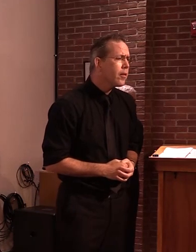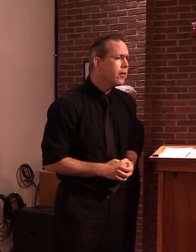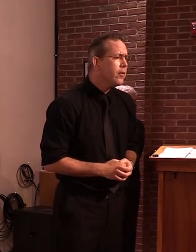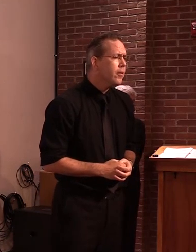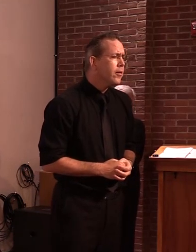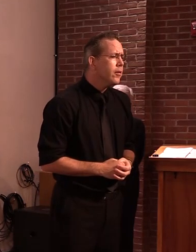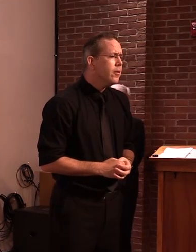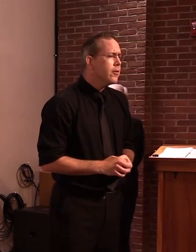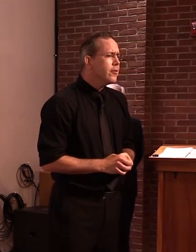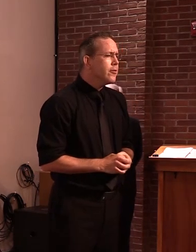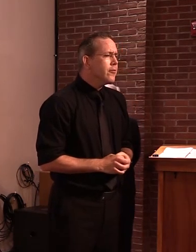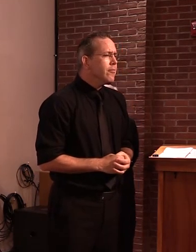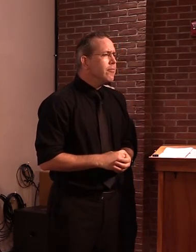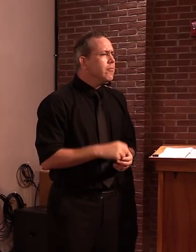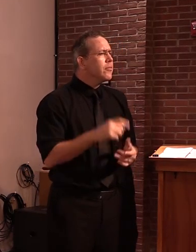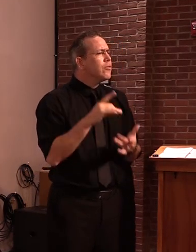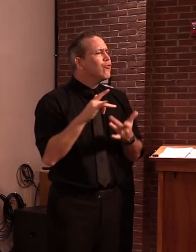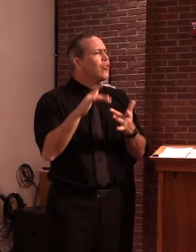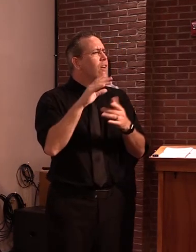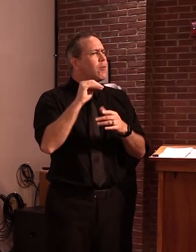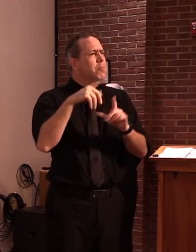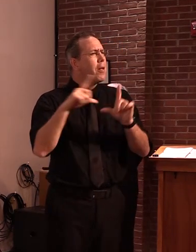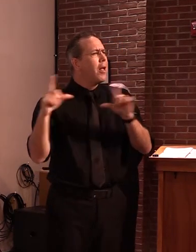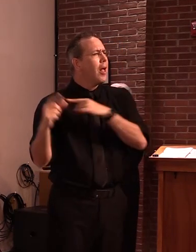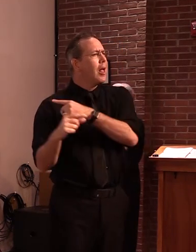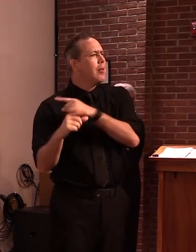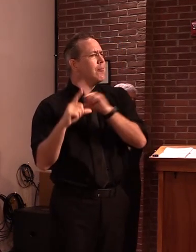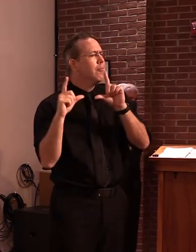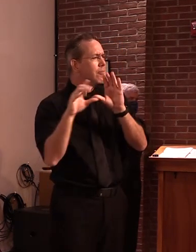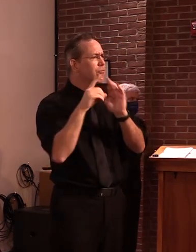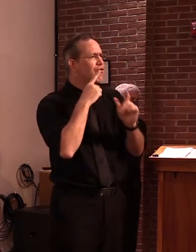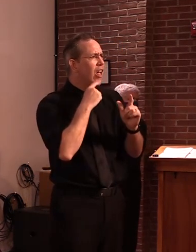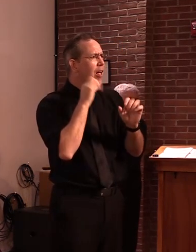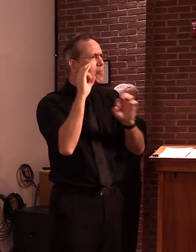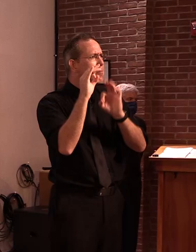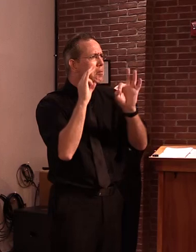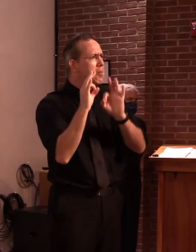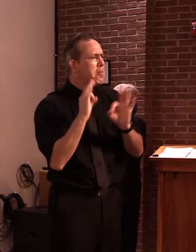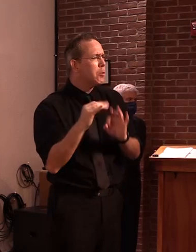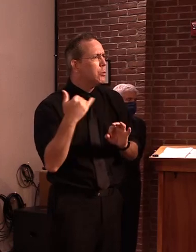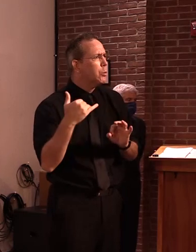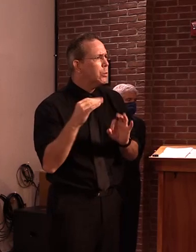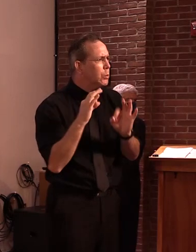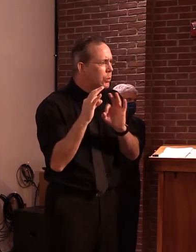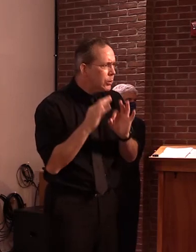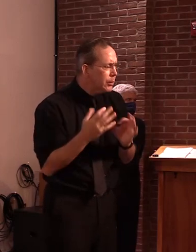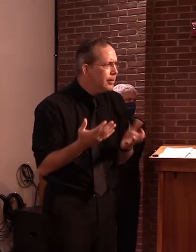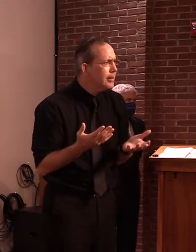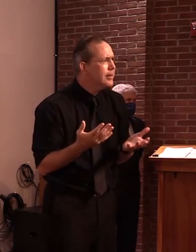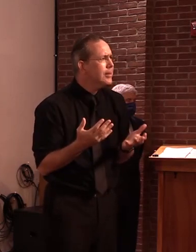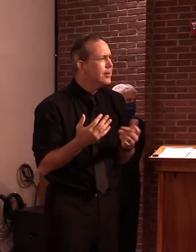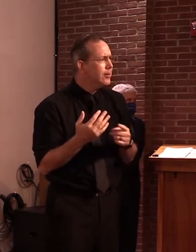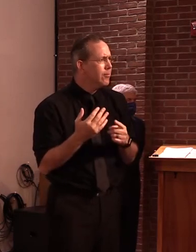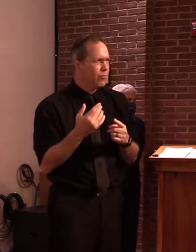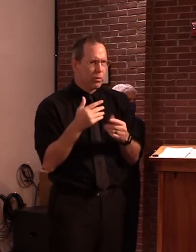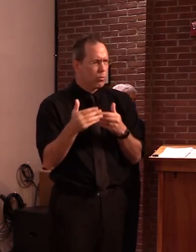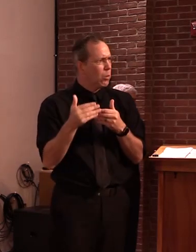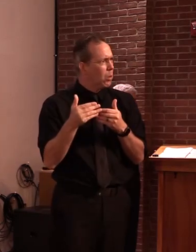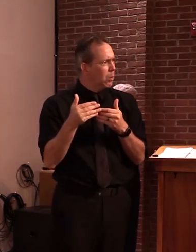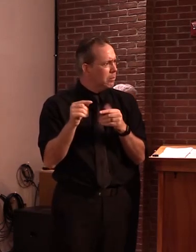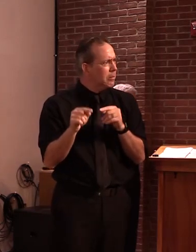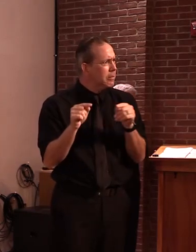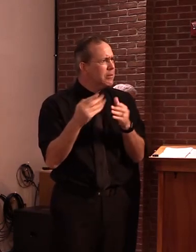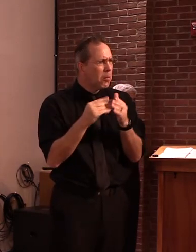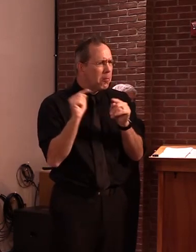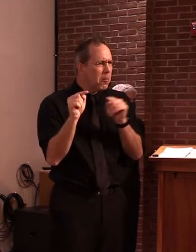creep as we, not on our immediate border, but there's a lot of